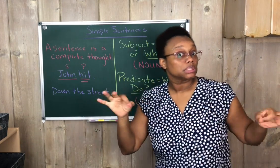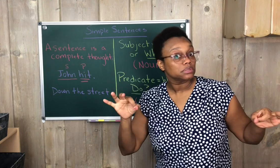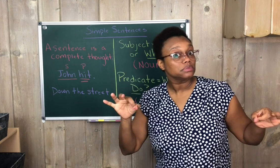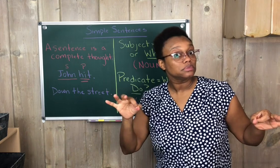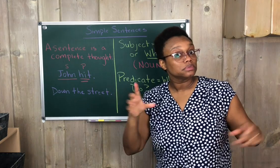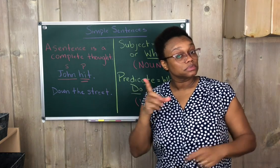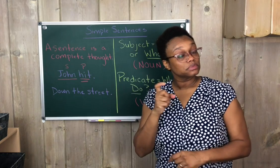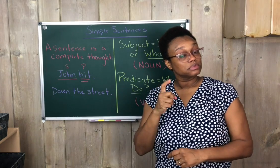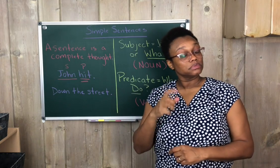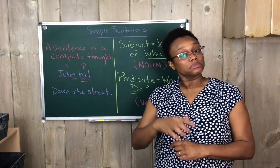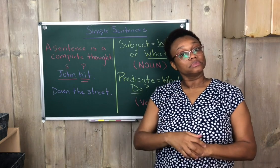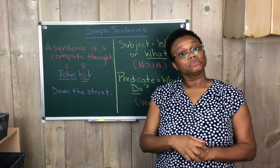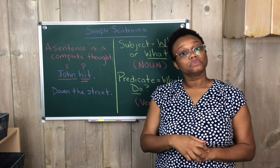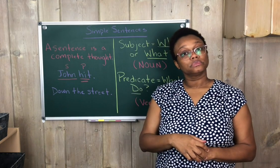Is that a sentence?